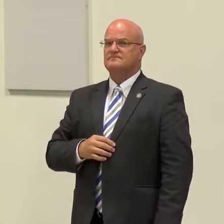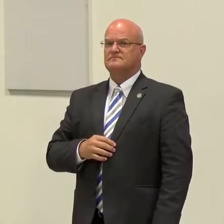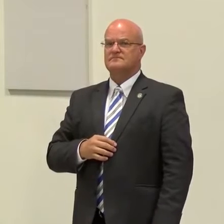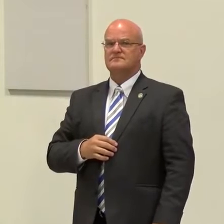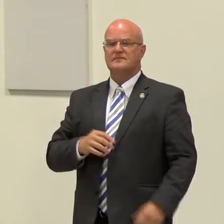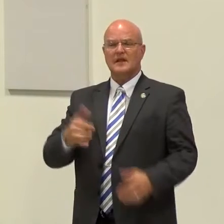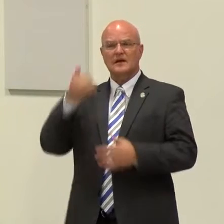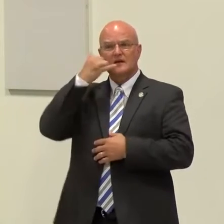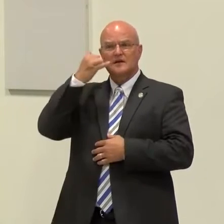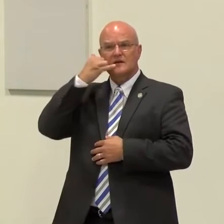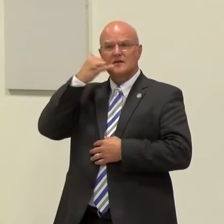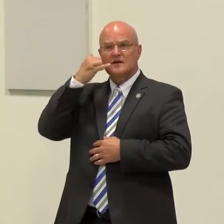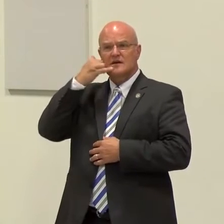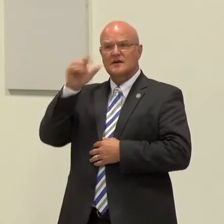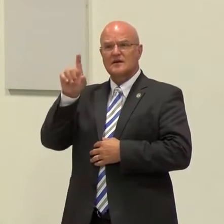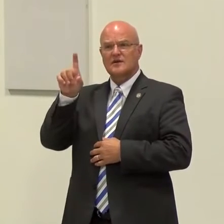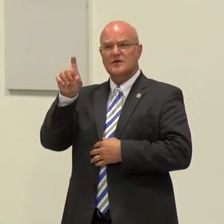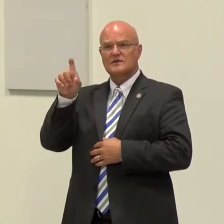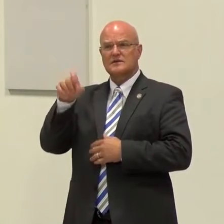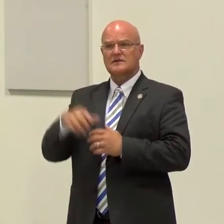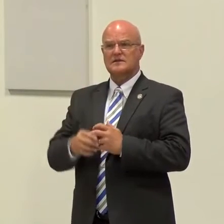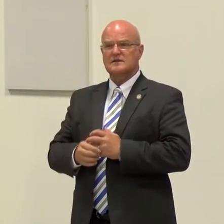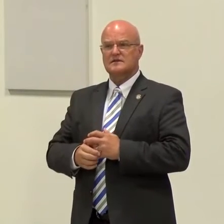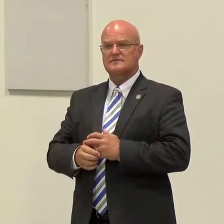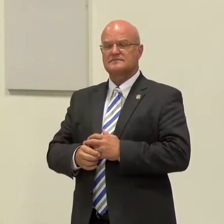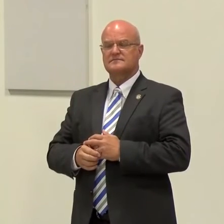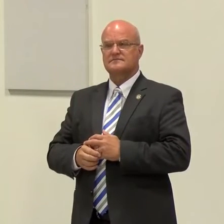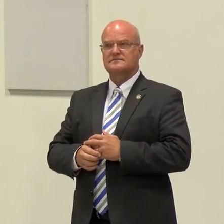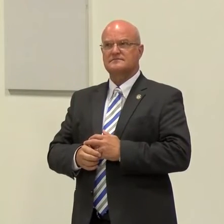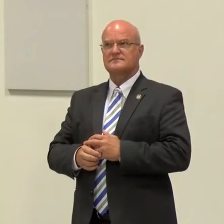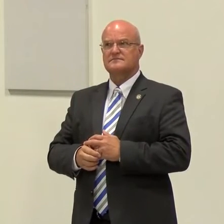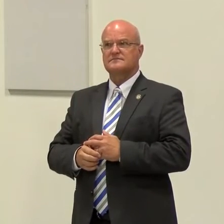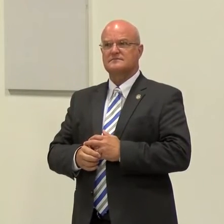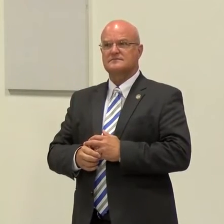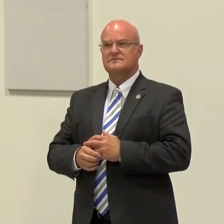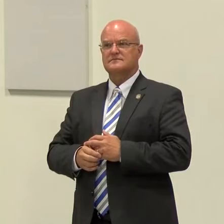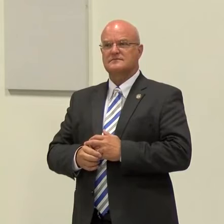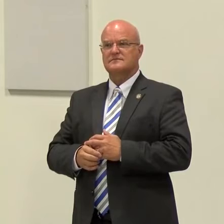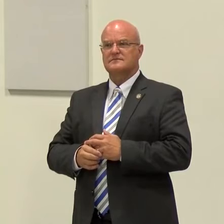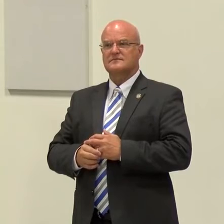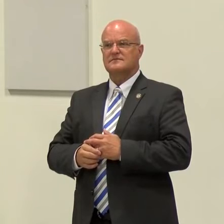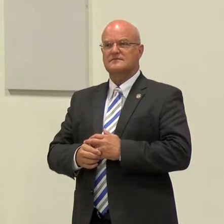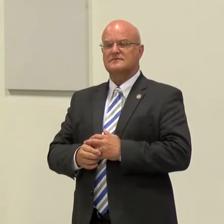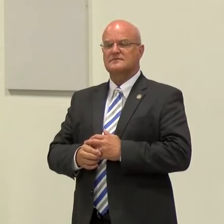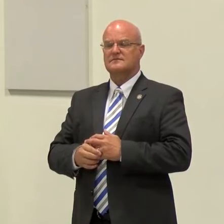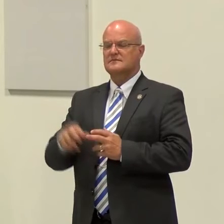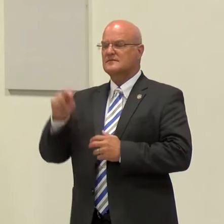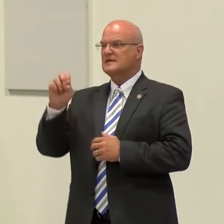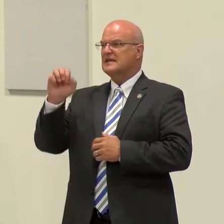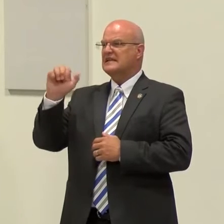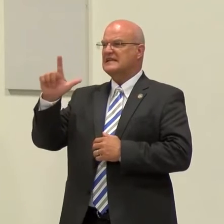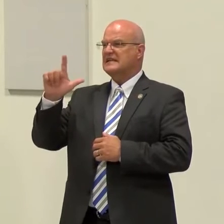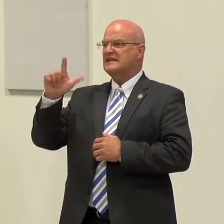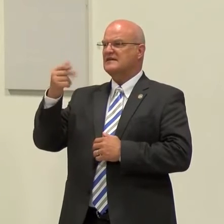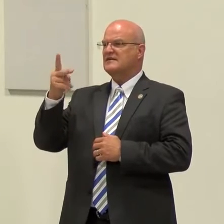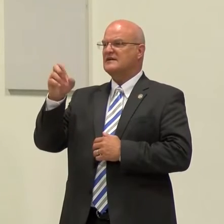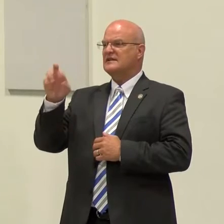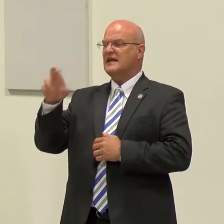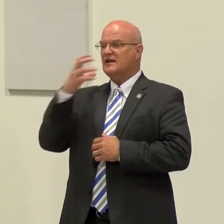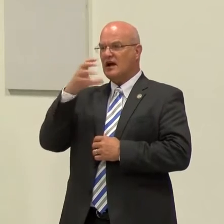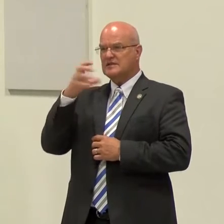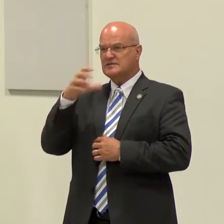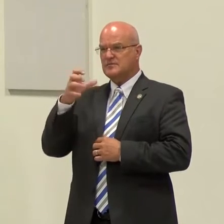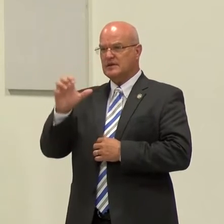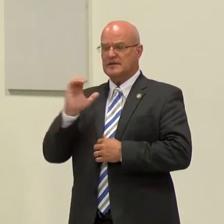Let's go remotely. Do we have that access today? Yes. Good afternoon, Governor. It's Neil Gladner in Hot Springs. In our part